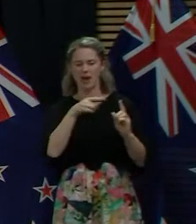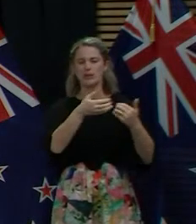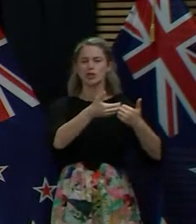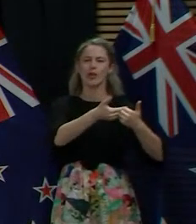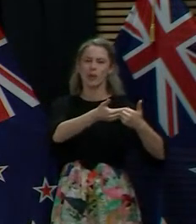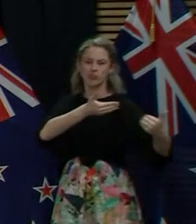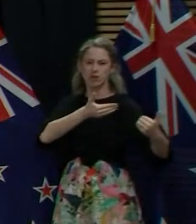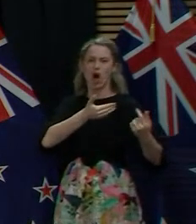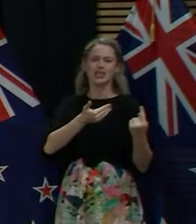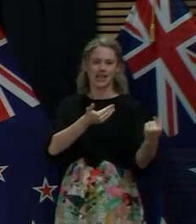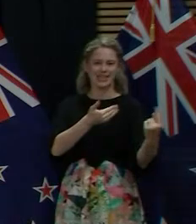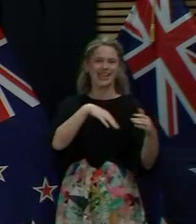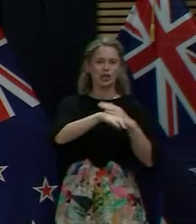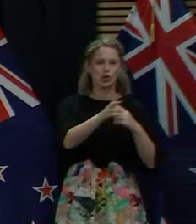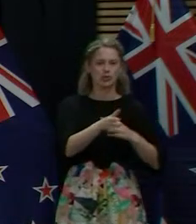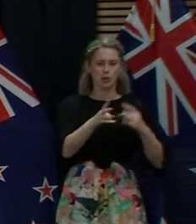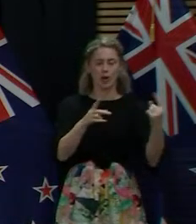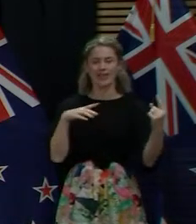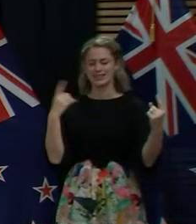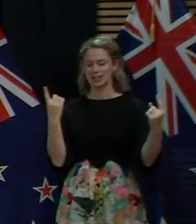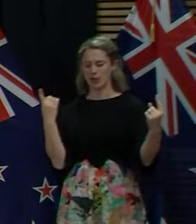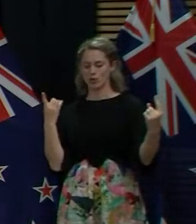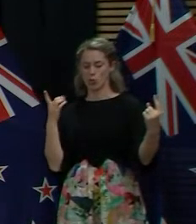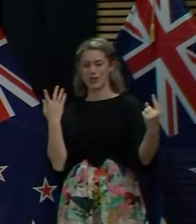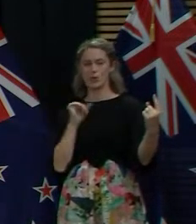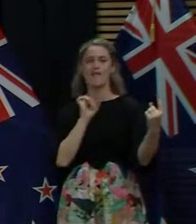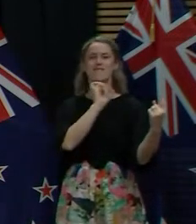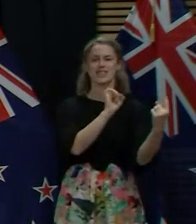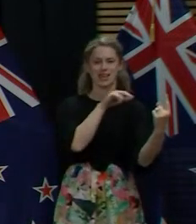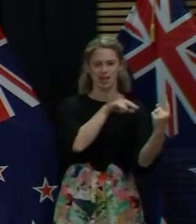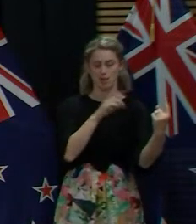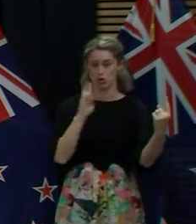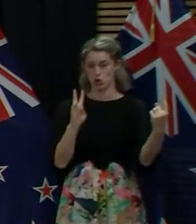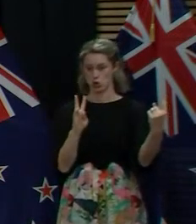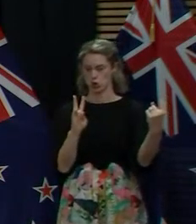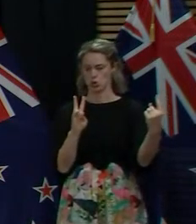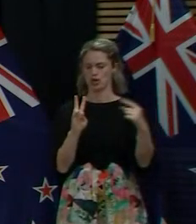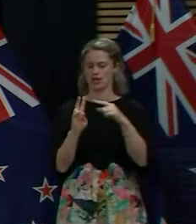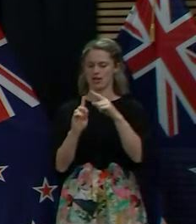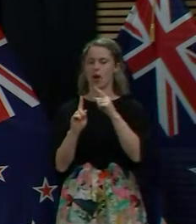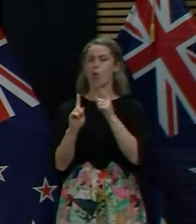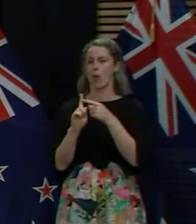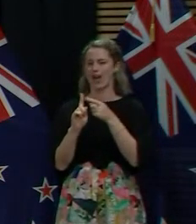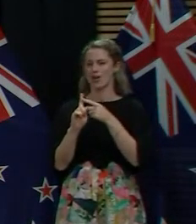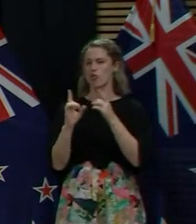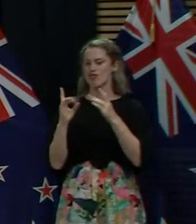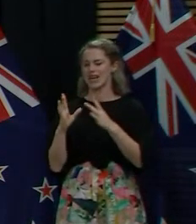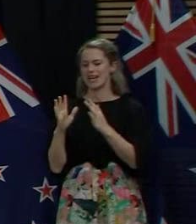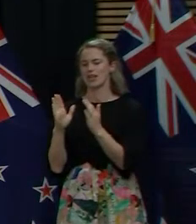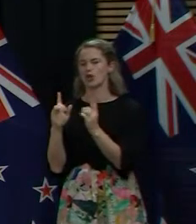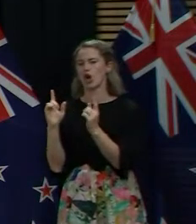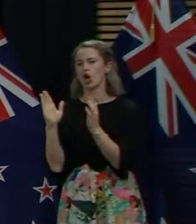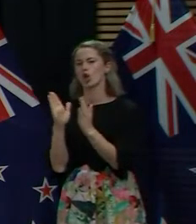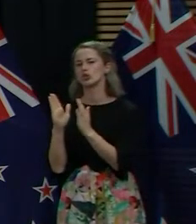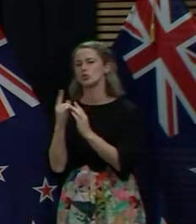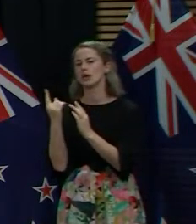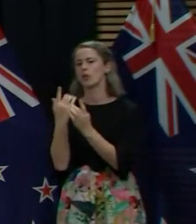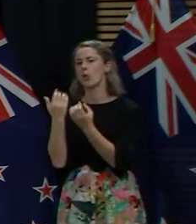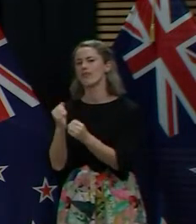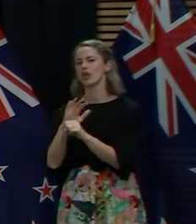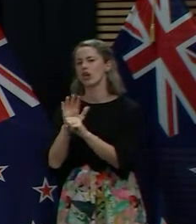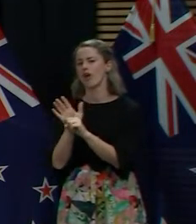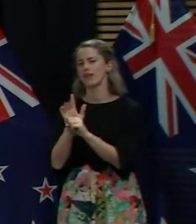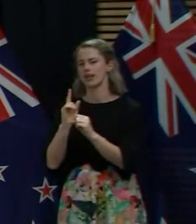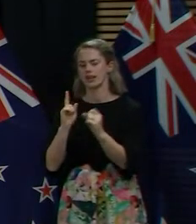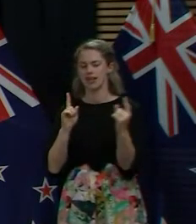separately. One of the visitors who came in, and I understand there were 2 people, one of those was a contact of a case and should not have been out and about.